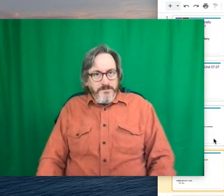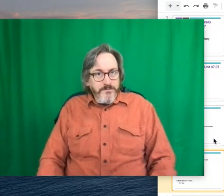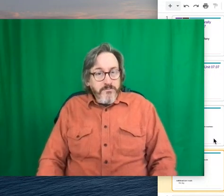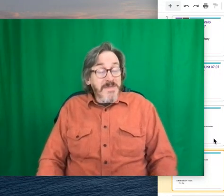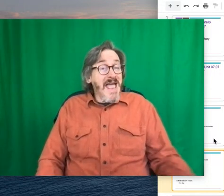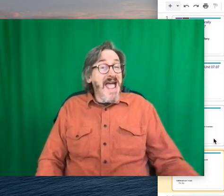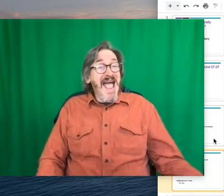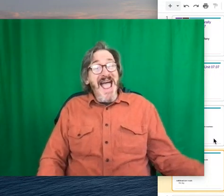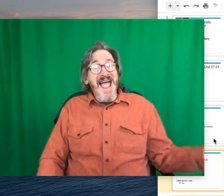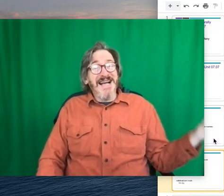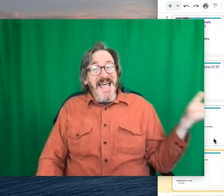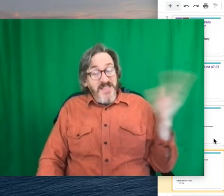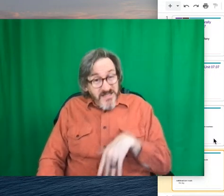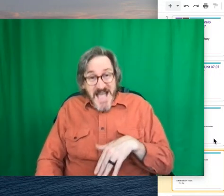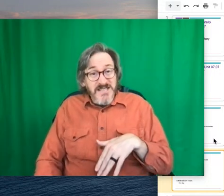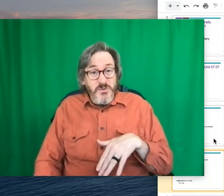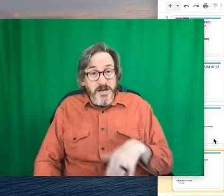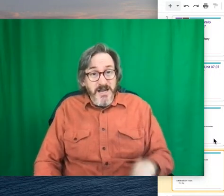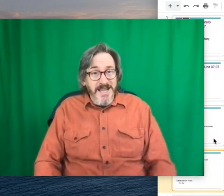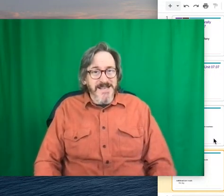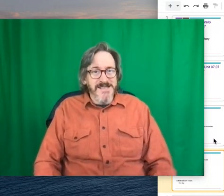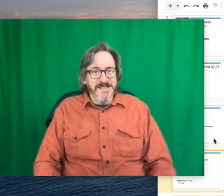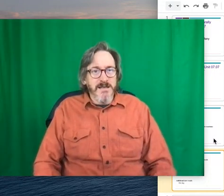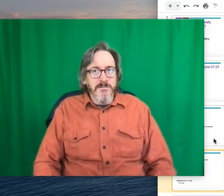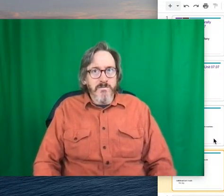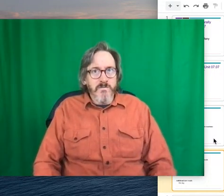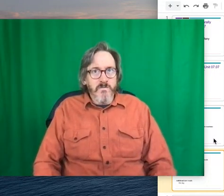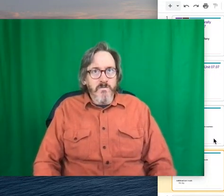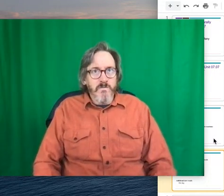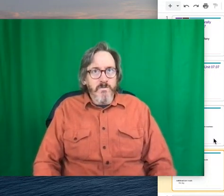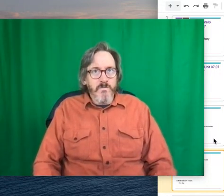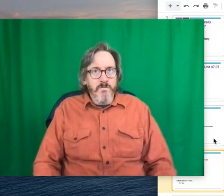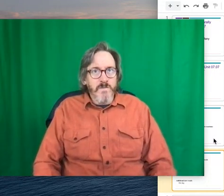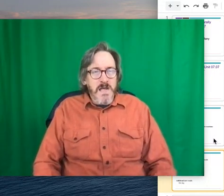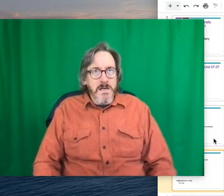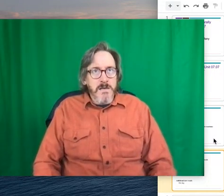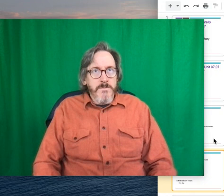wow. And the last one is,